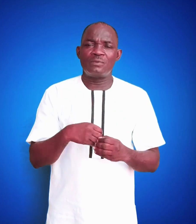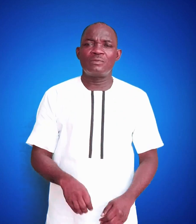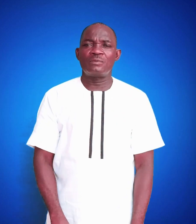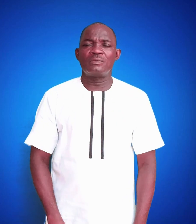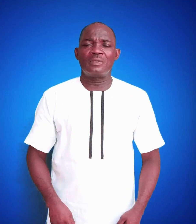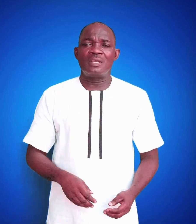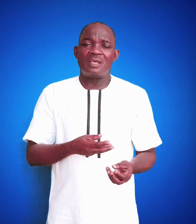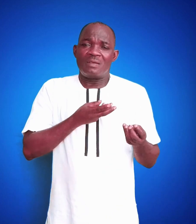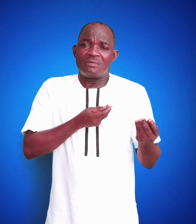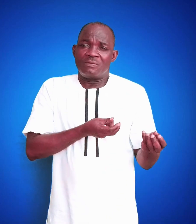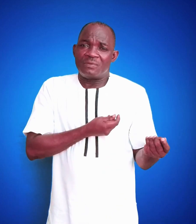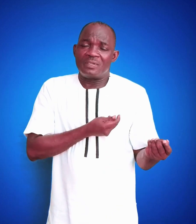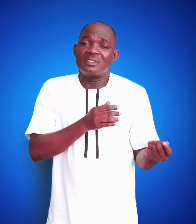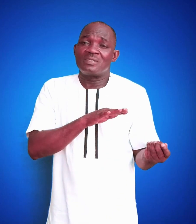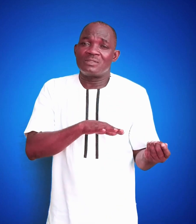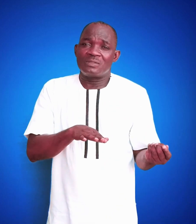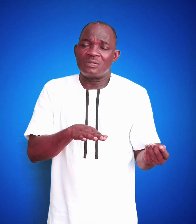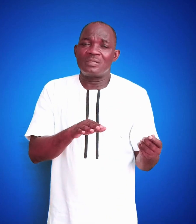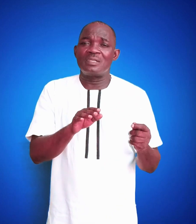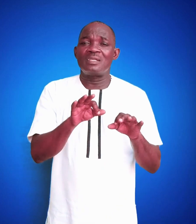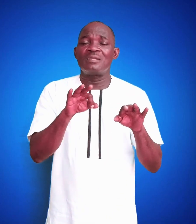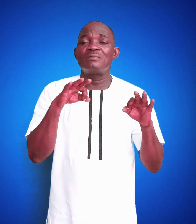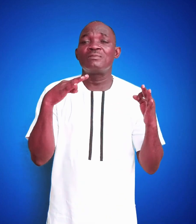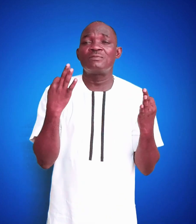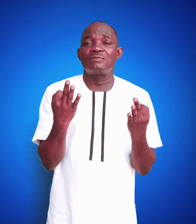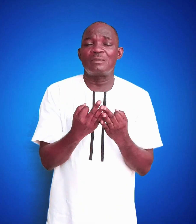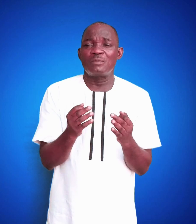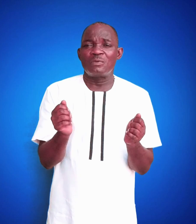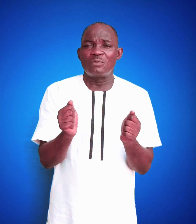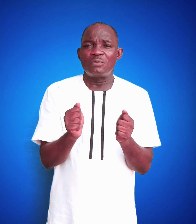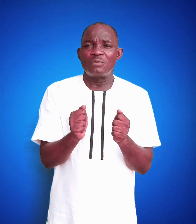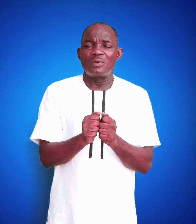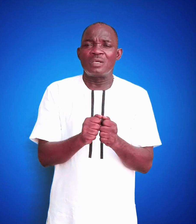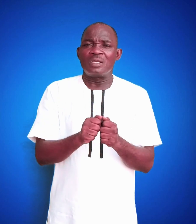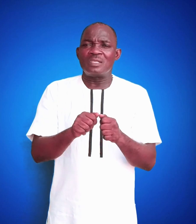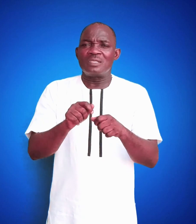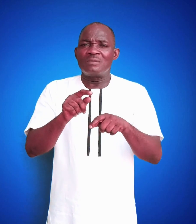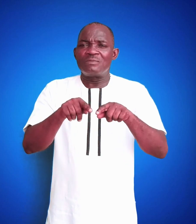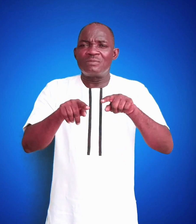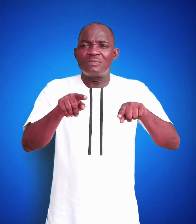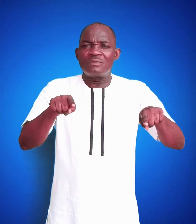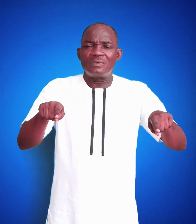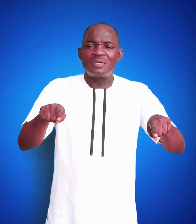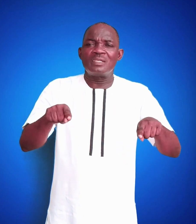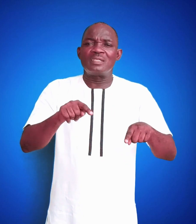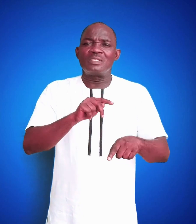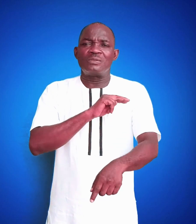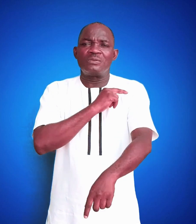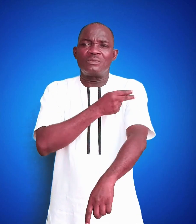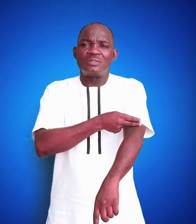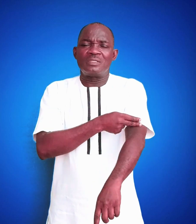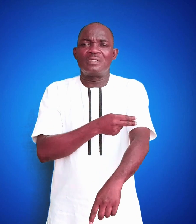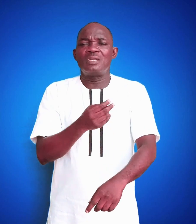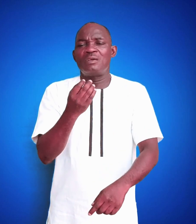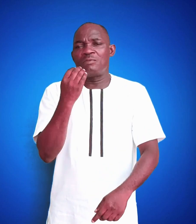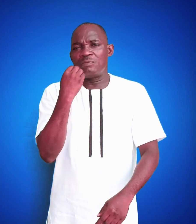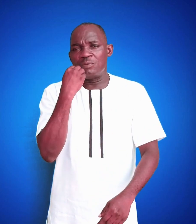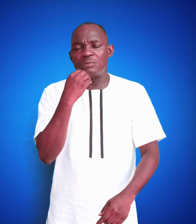Feed your children and household with a variety of nutritious